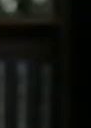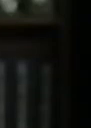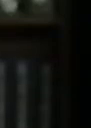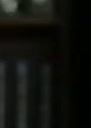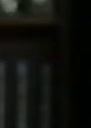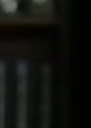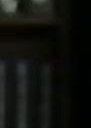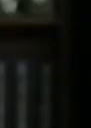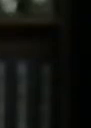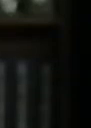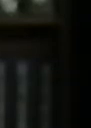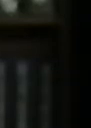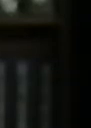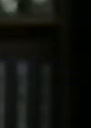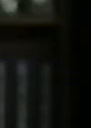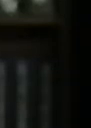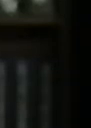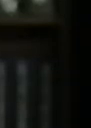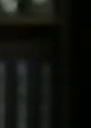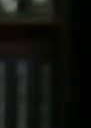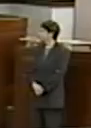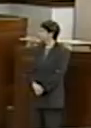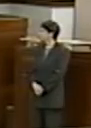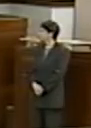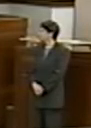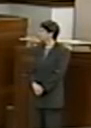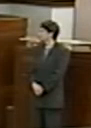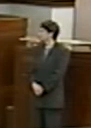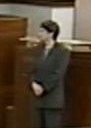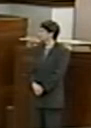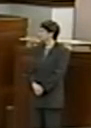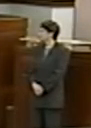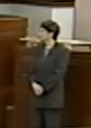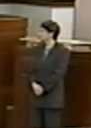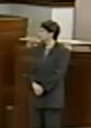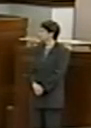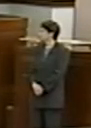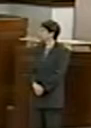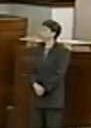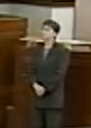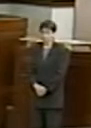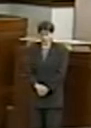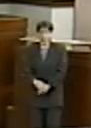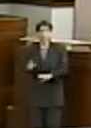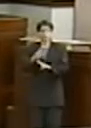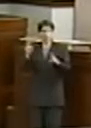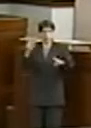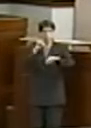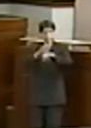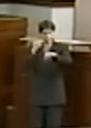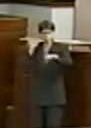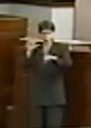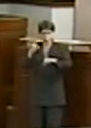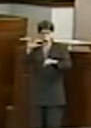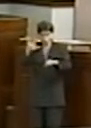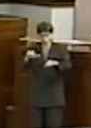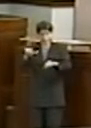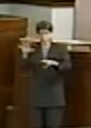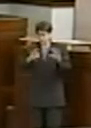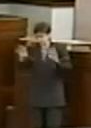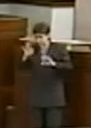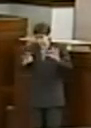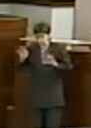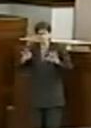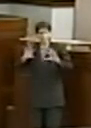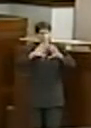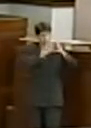able to monitor the interpreter who's signing to the defendant. Generally, the interpreter is not going to be voicing from this position. However, if it